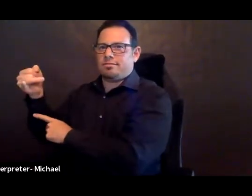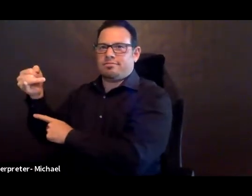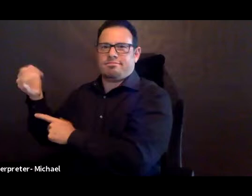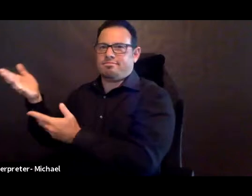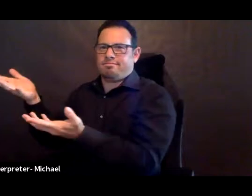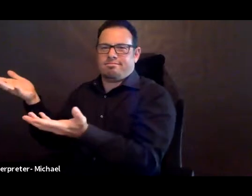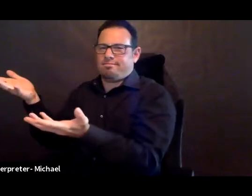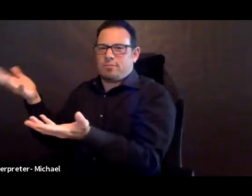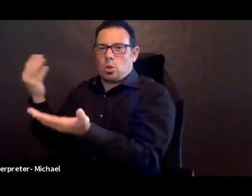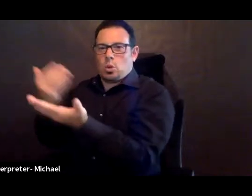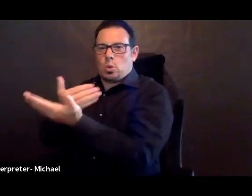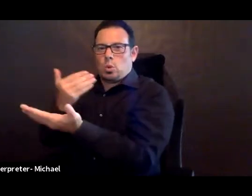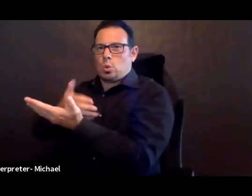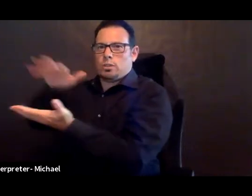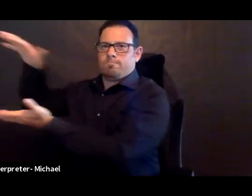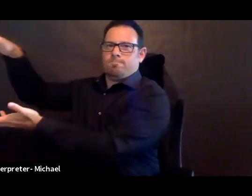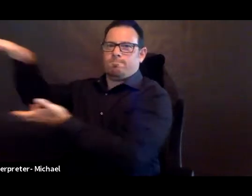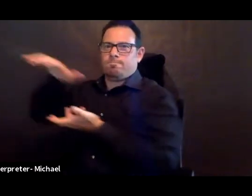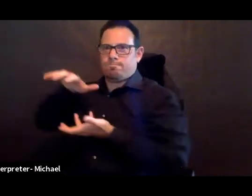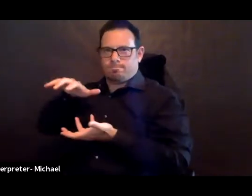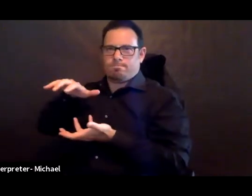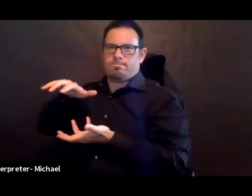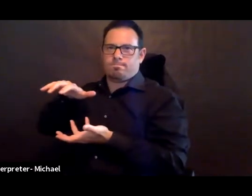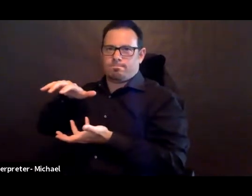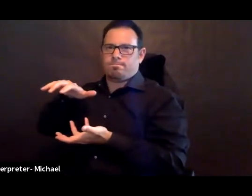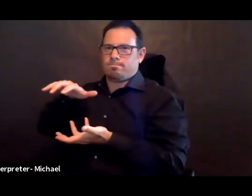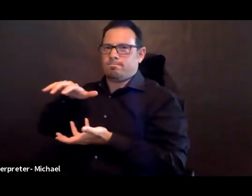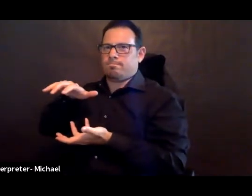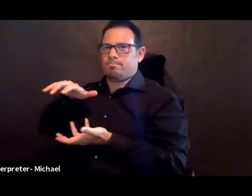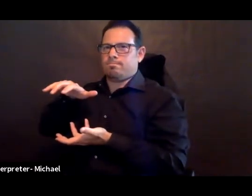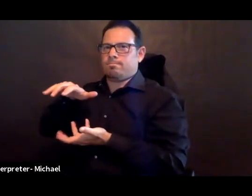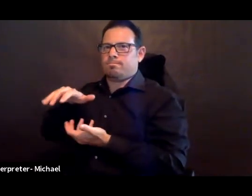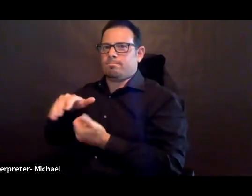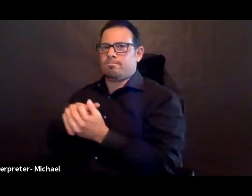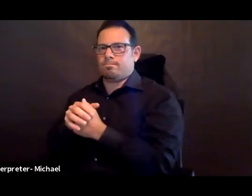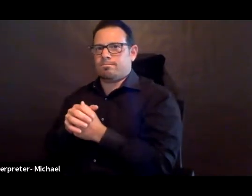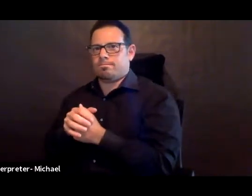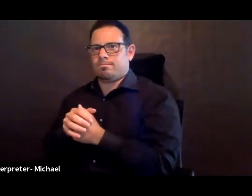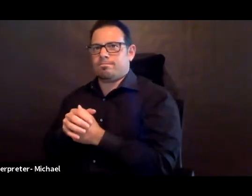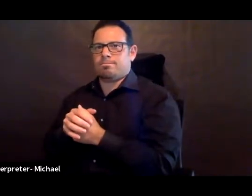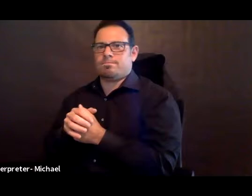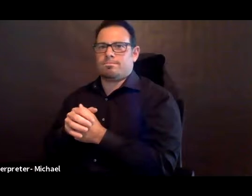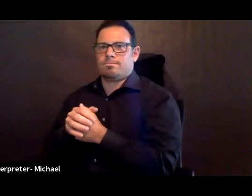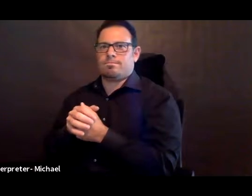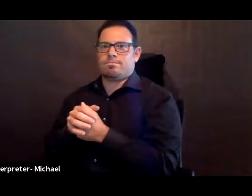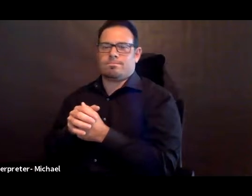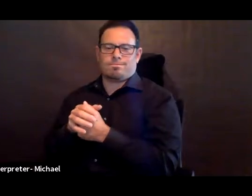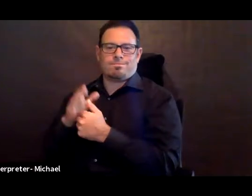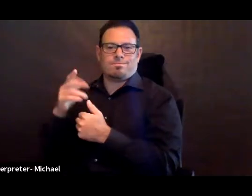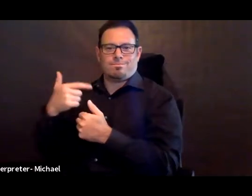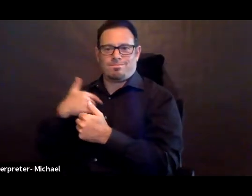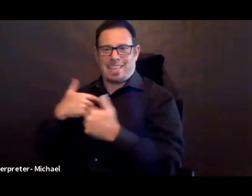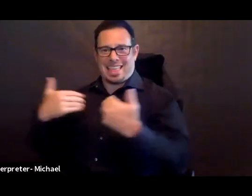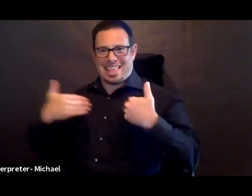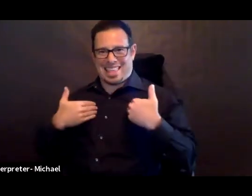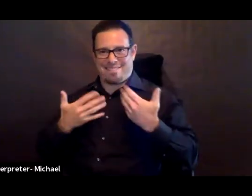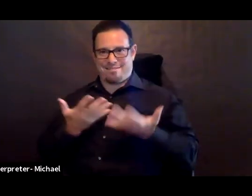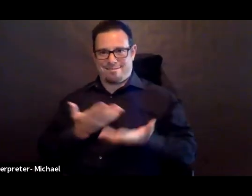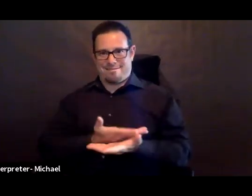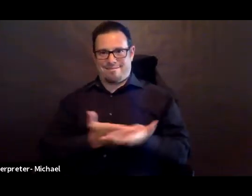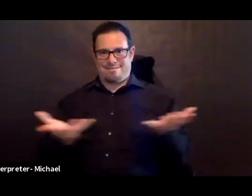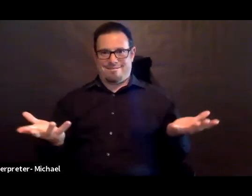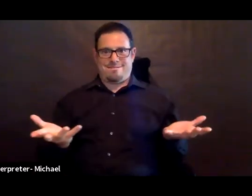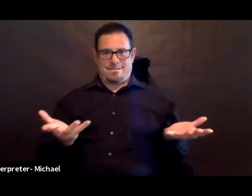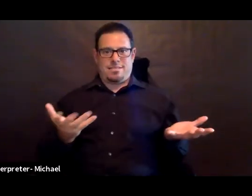extension. As you know, as we learn more about the stability of a particular biologic product,